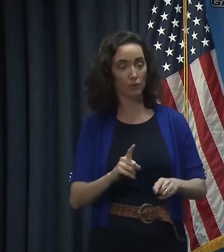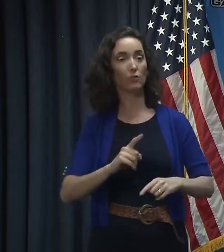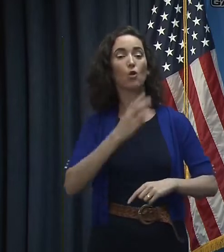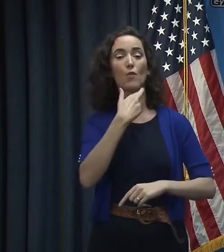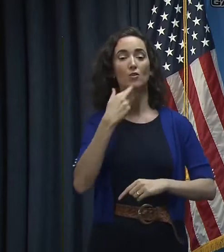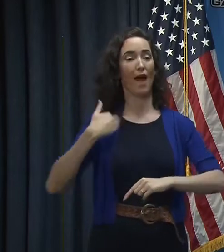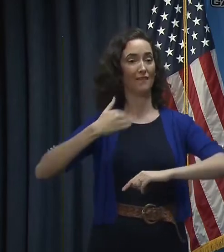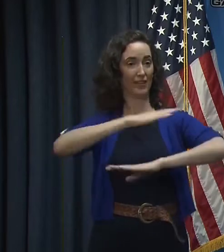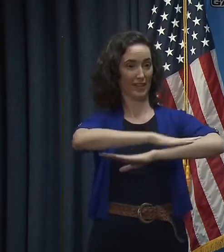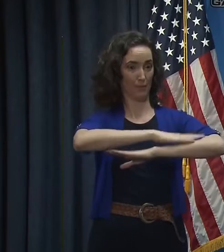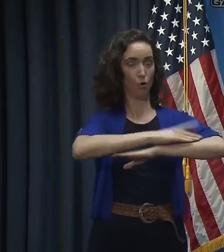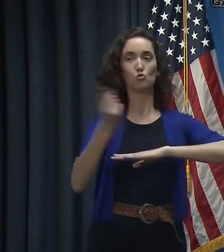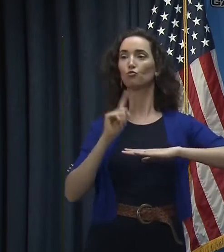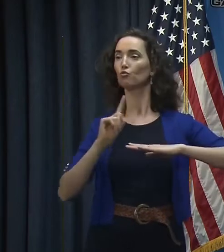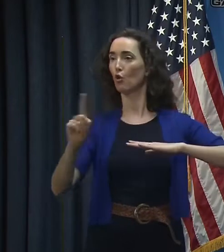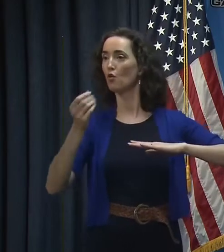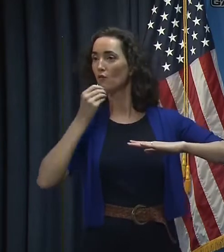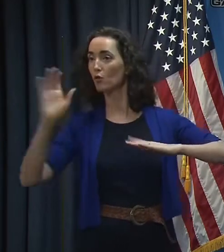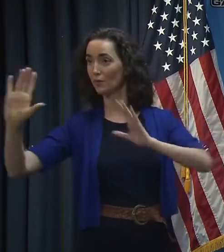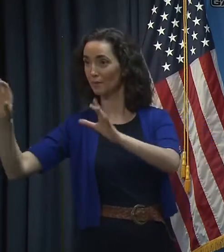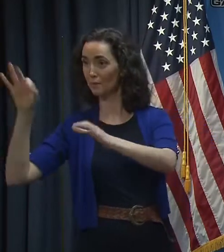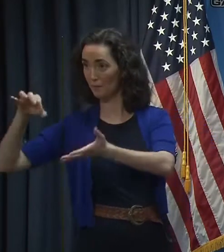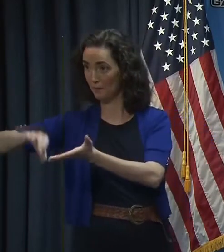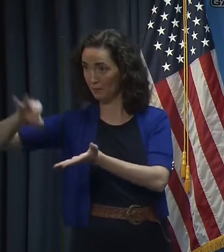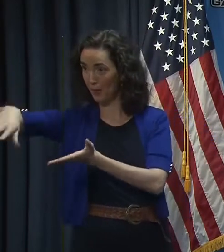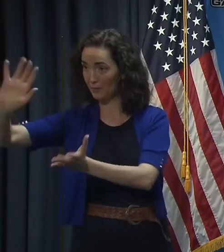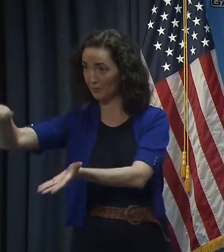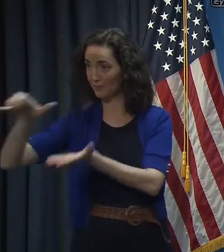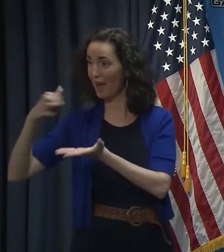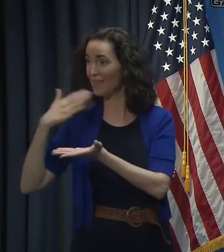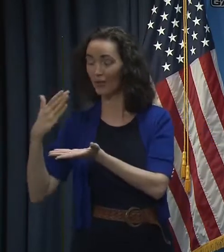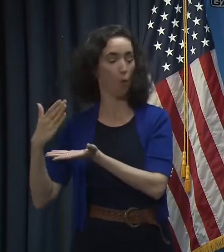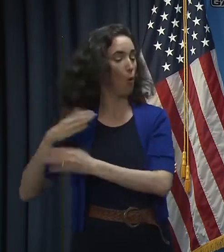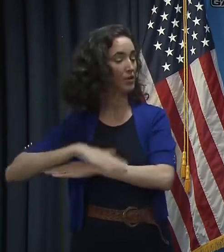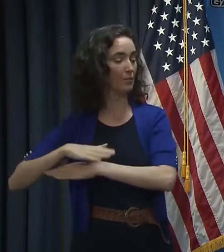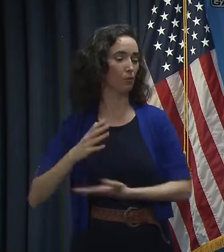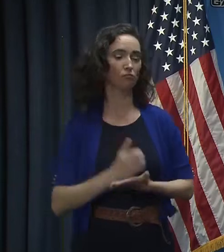when you pick that meal up, then you'll be able to eat it at